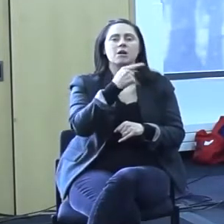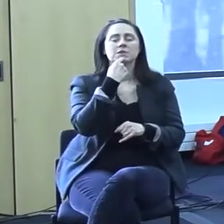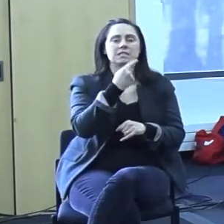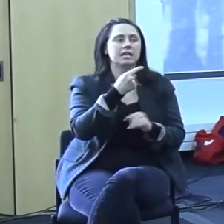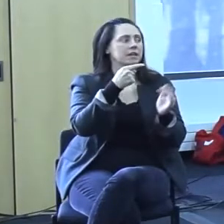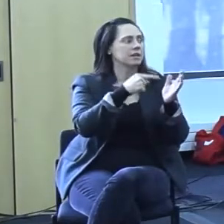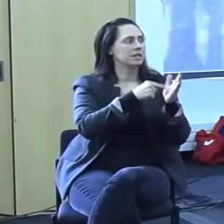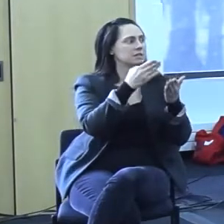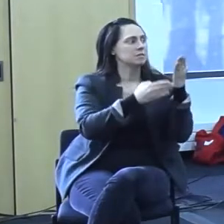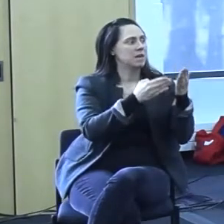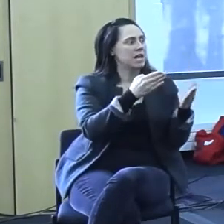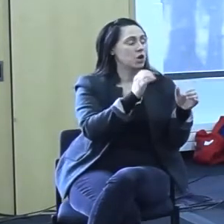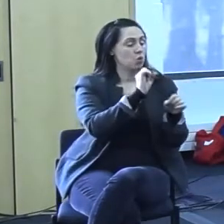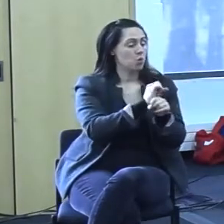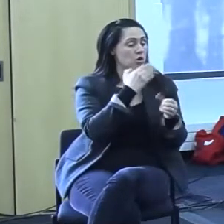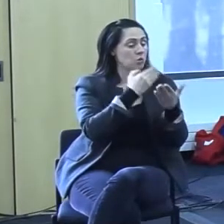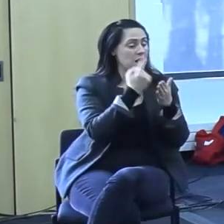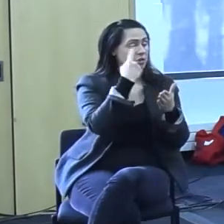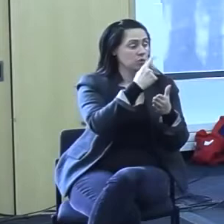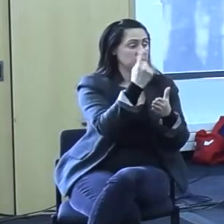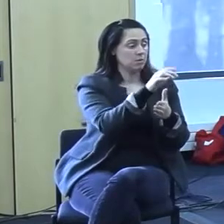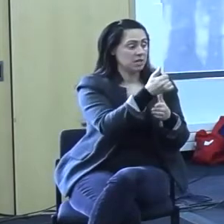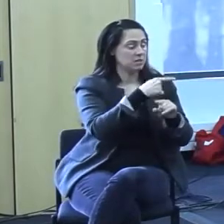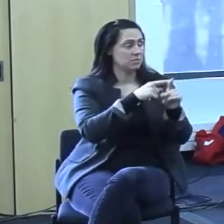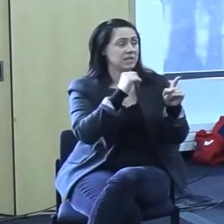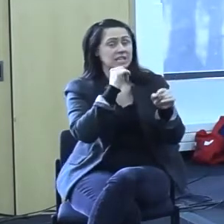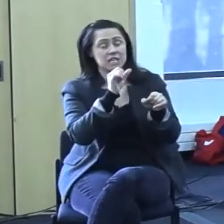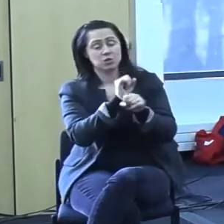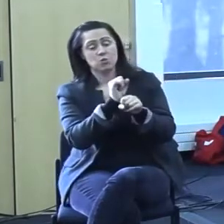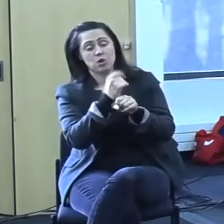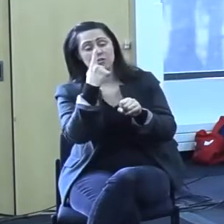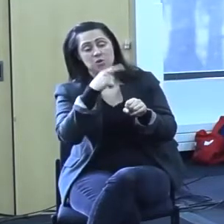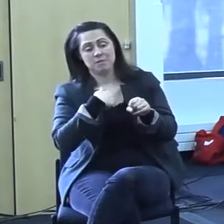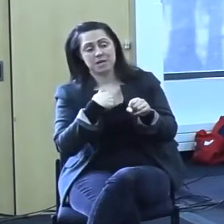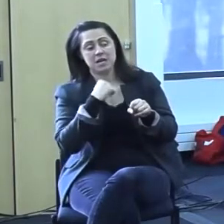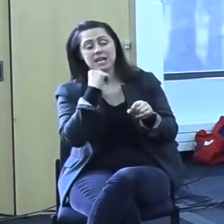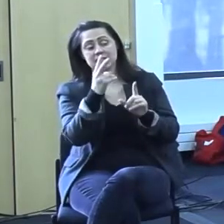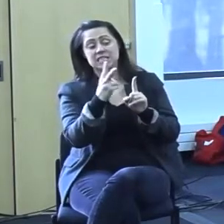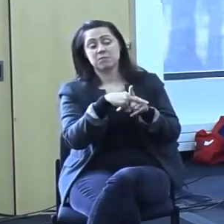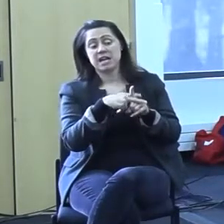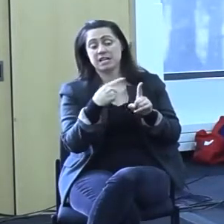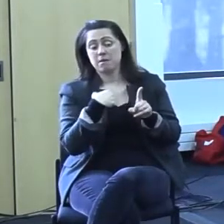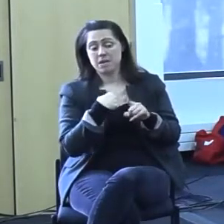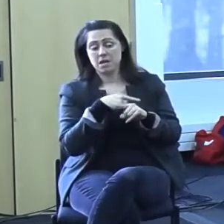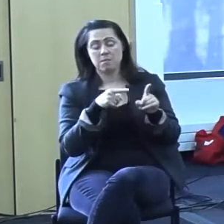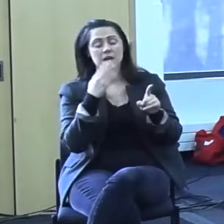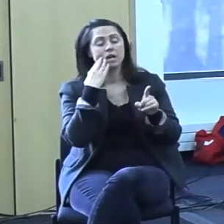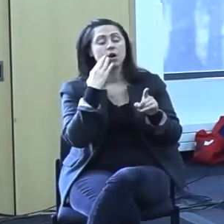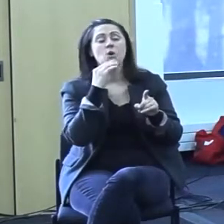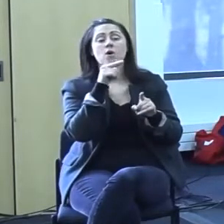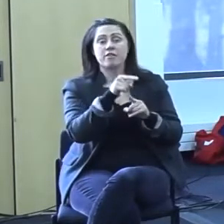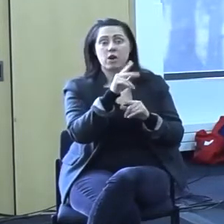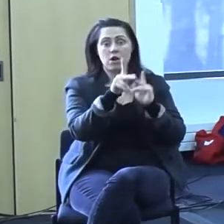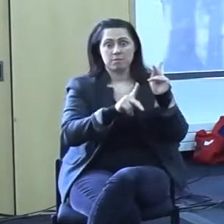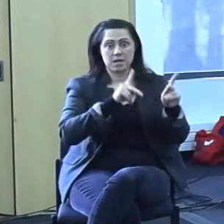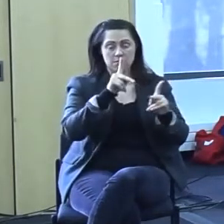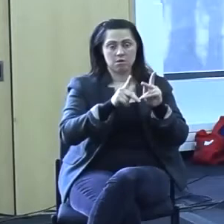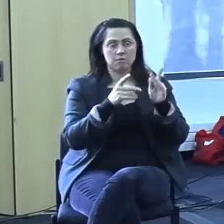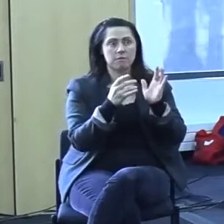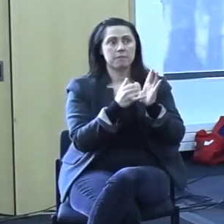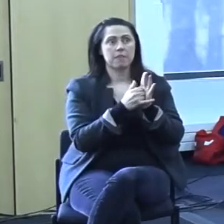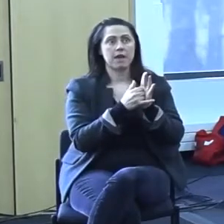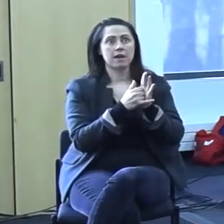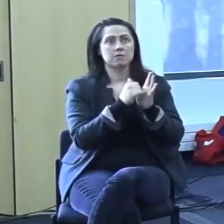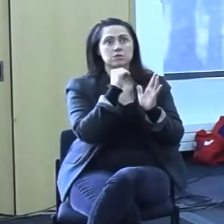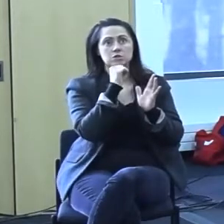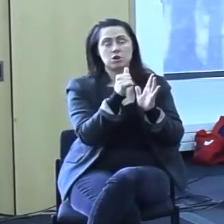work for someone else, but it doesn't work for me. Now, that doesn't apply to me, but I know that there are people who